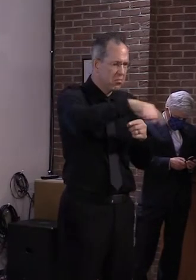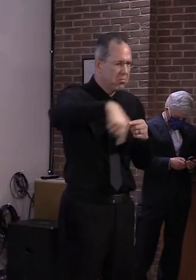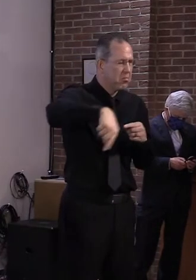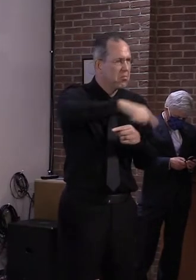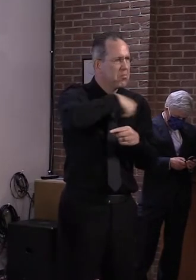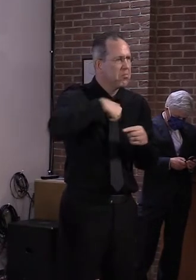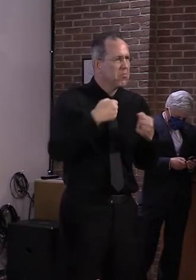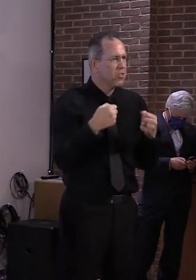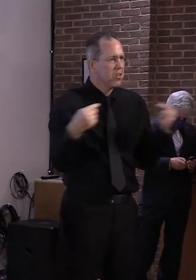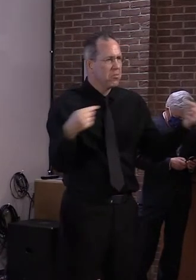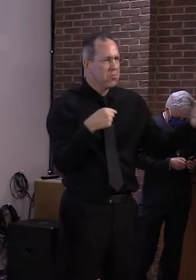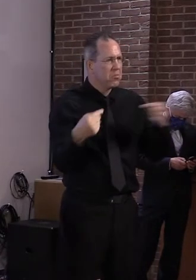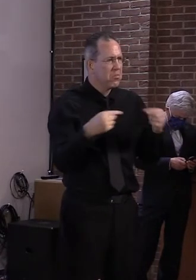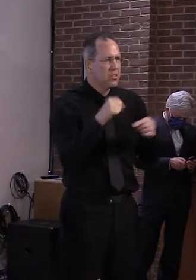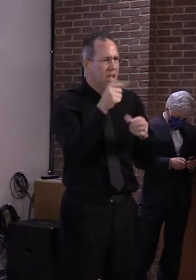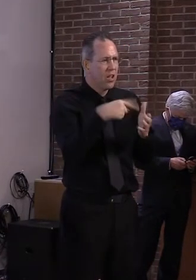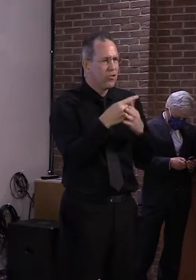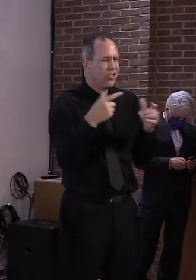Thank you.